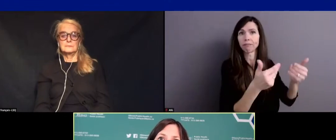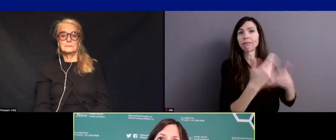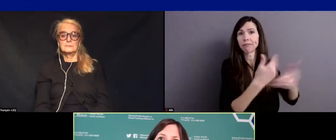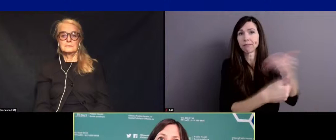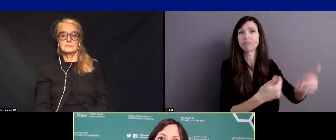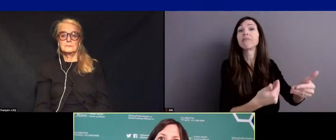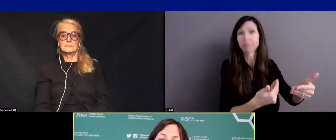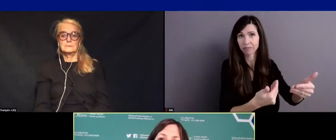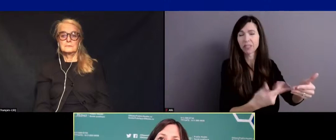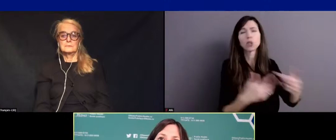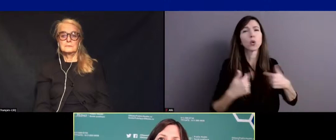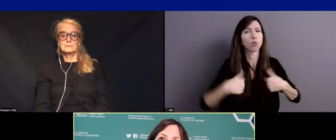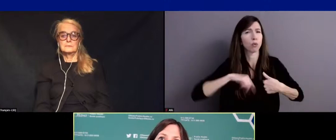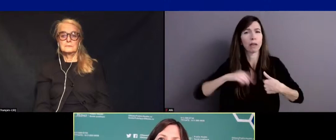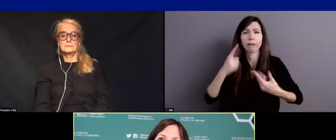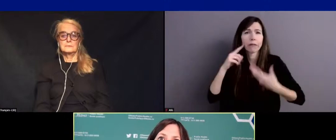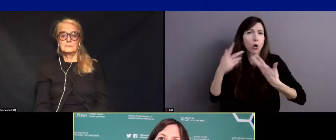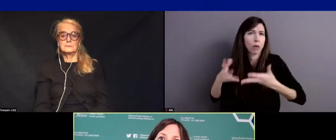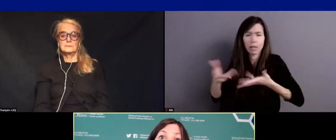sure there's